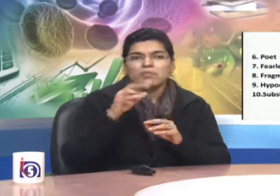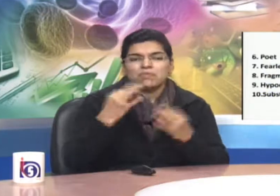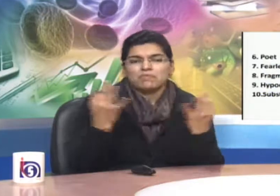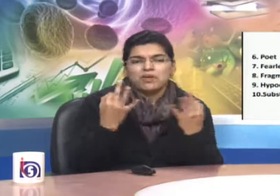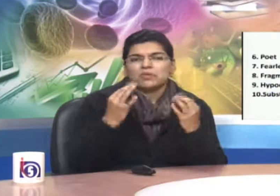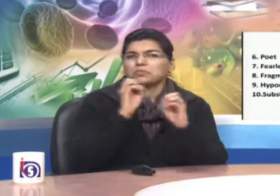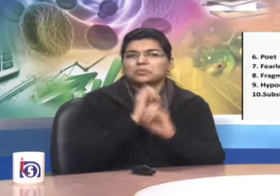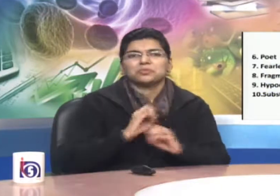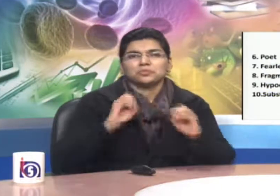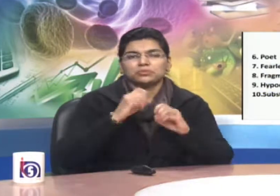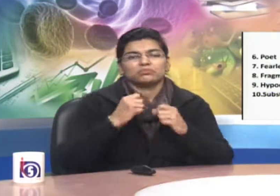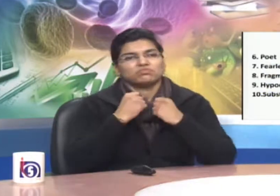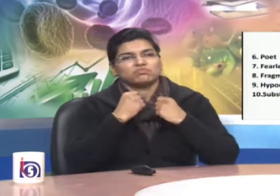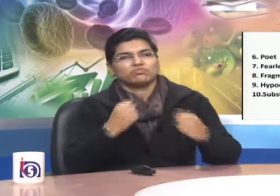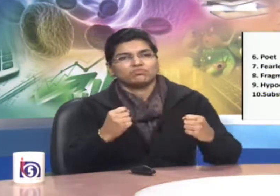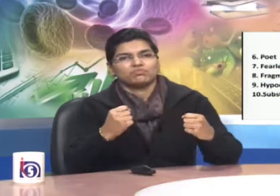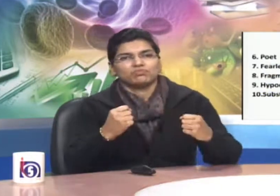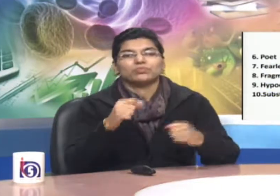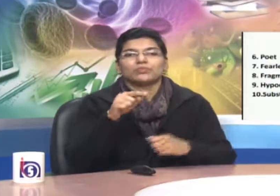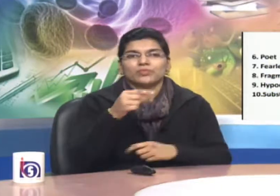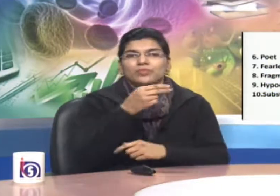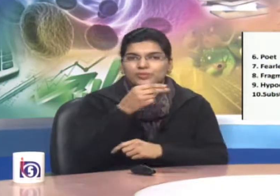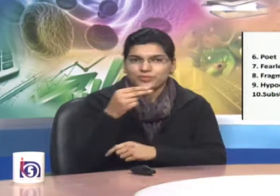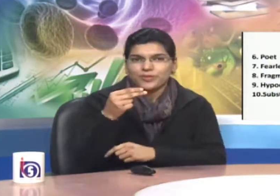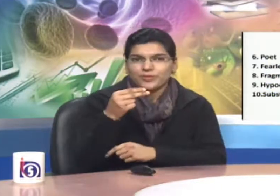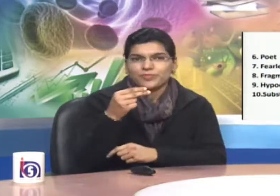Lessly means fearlessly, without fear.